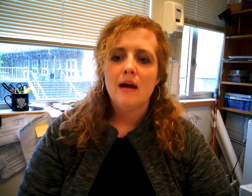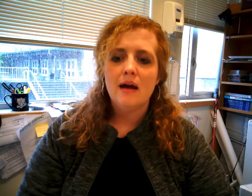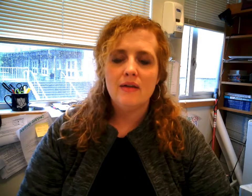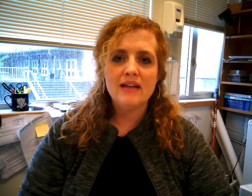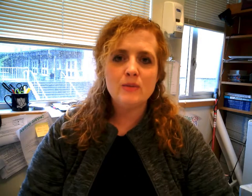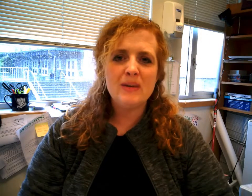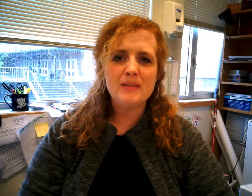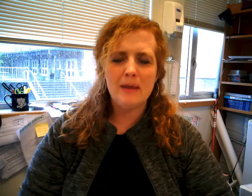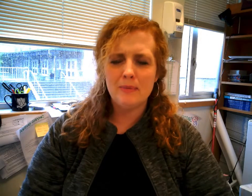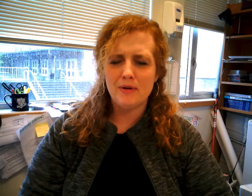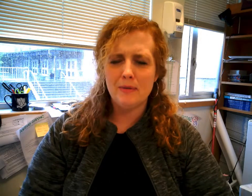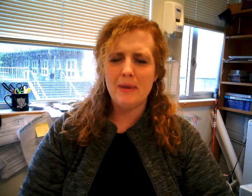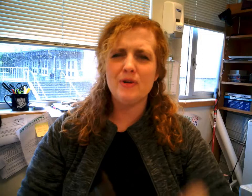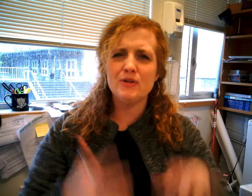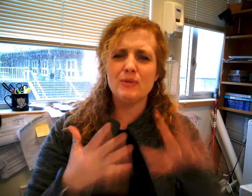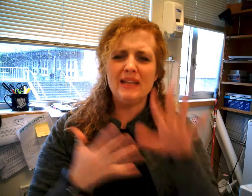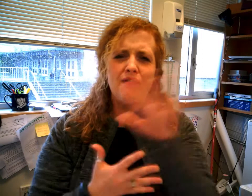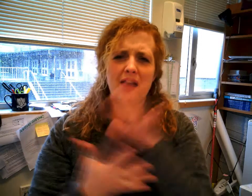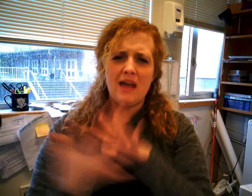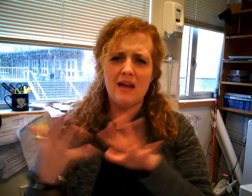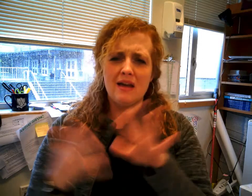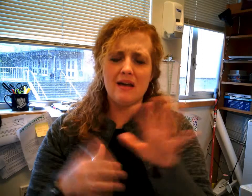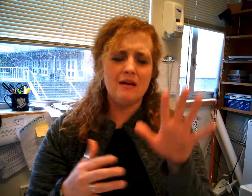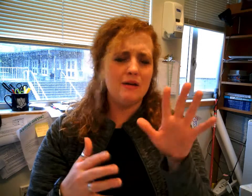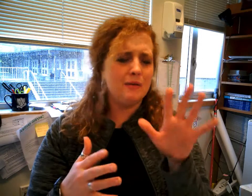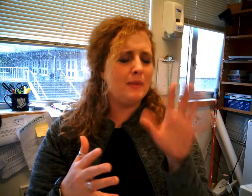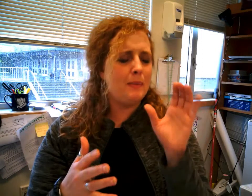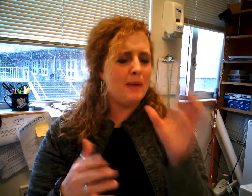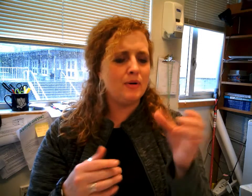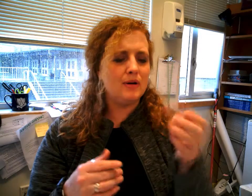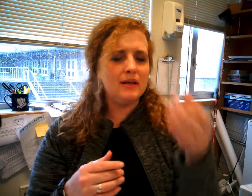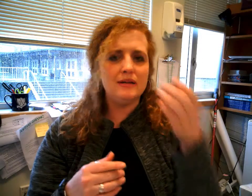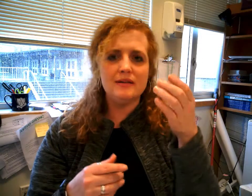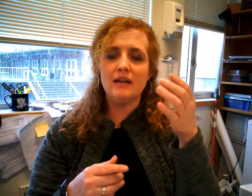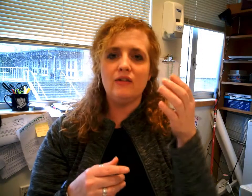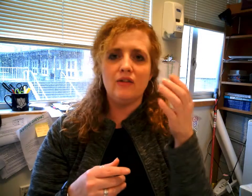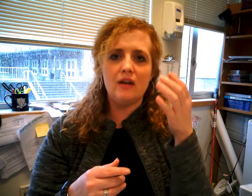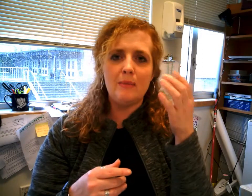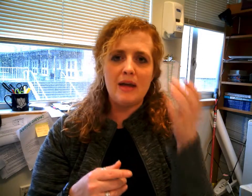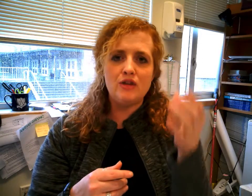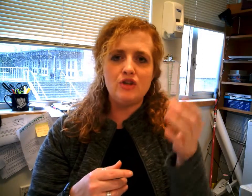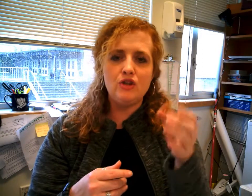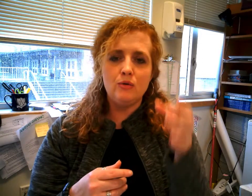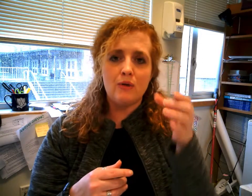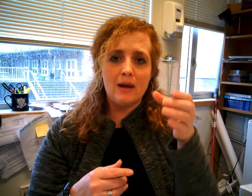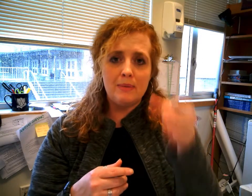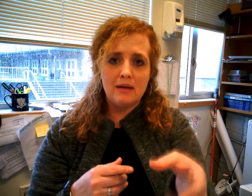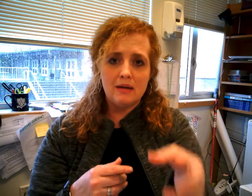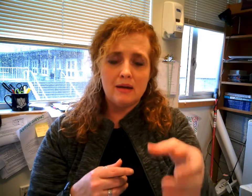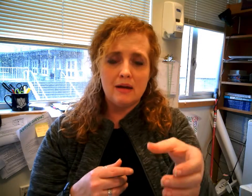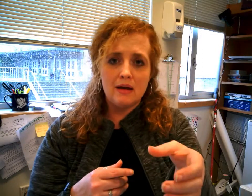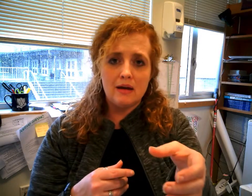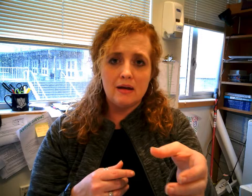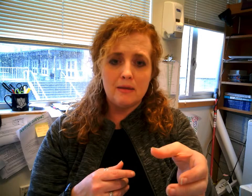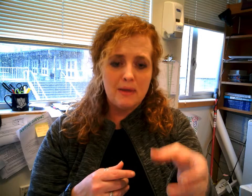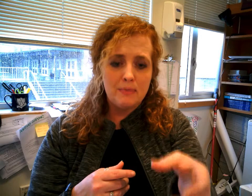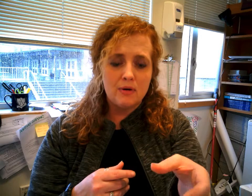The next one is pepper. Pepper is really vague. Pepper is, imagine you grabbing a pepper off